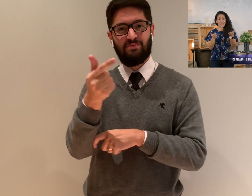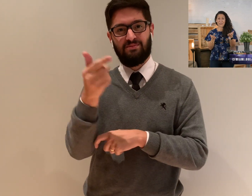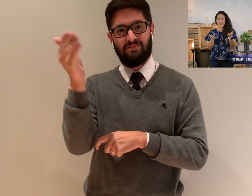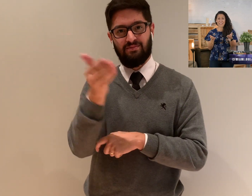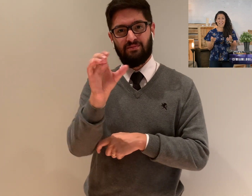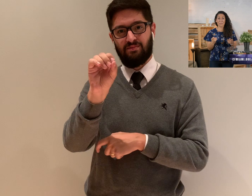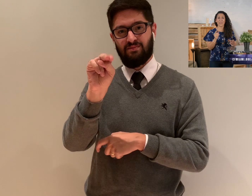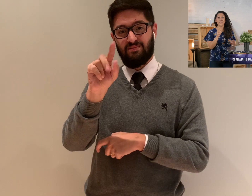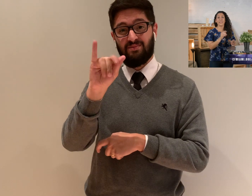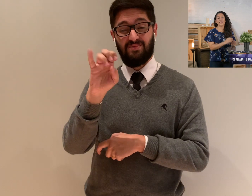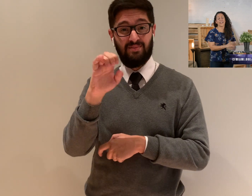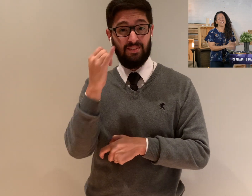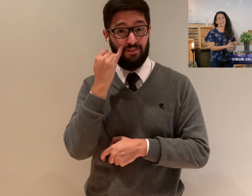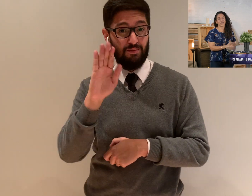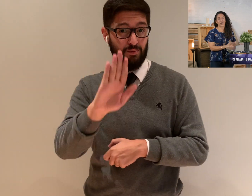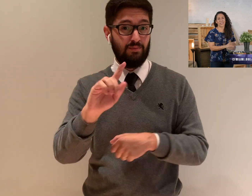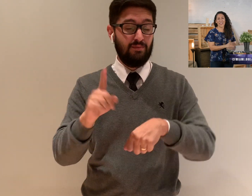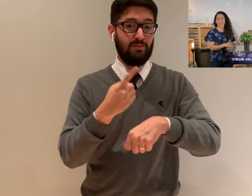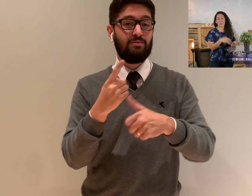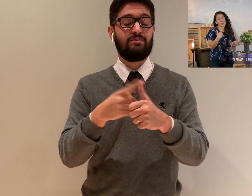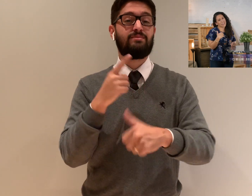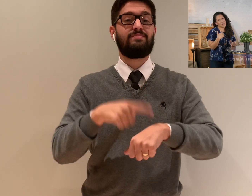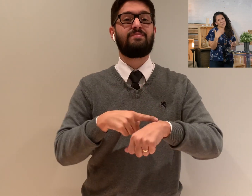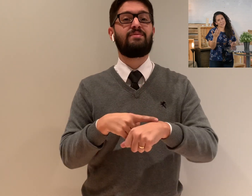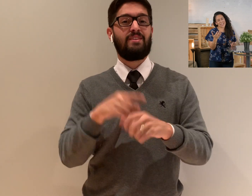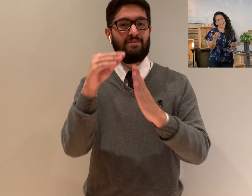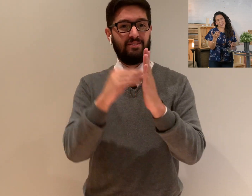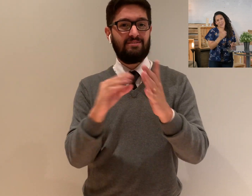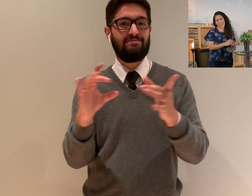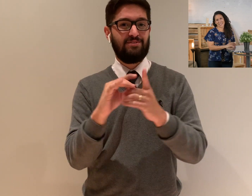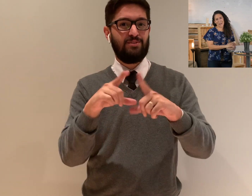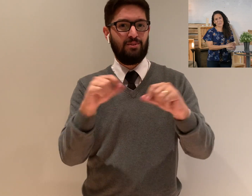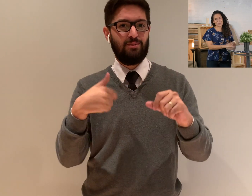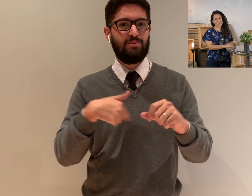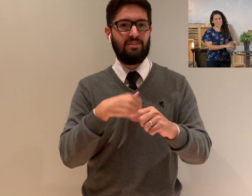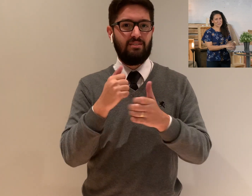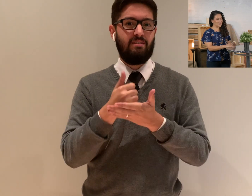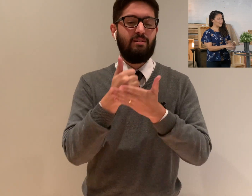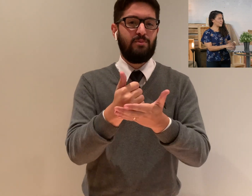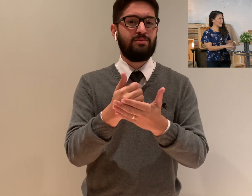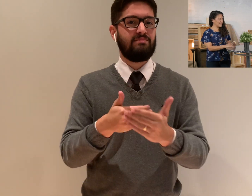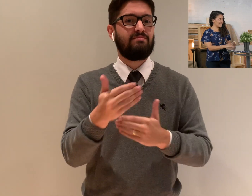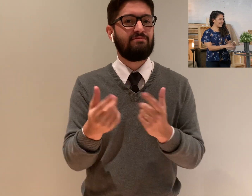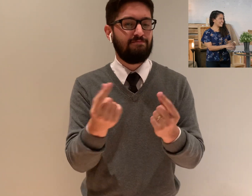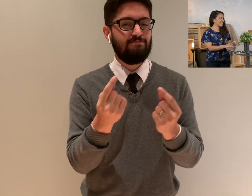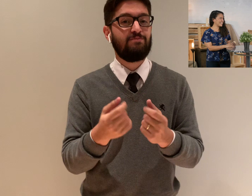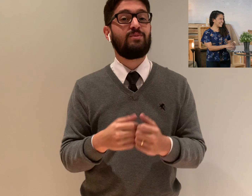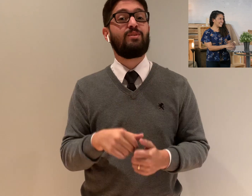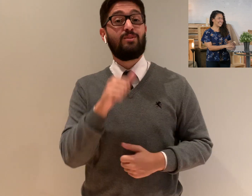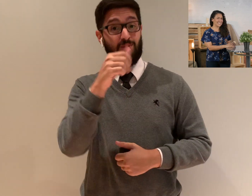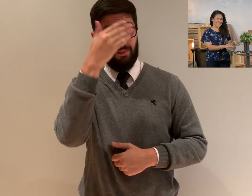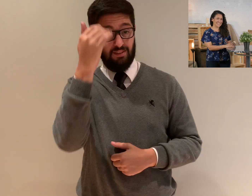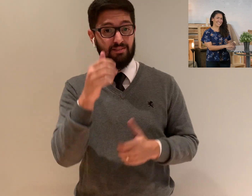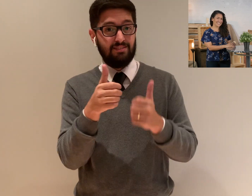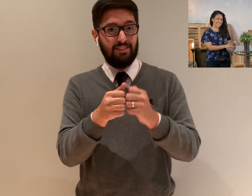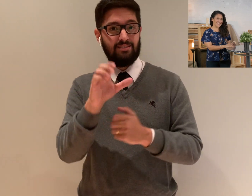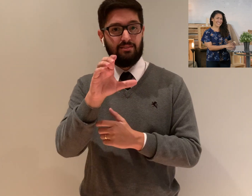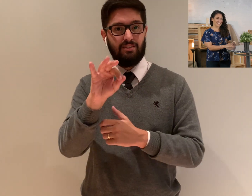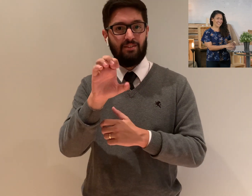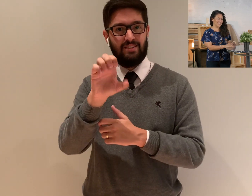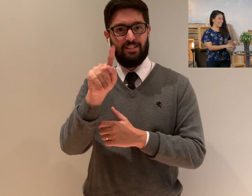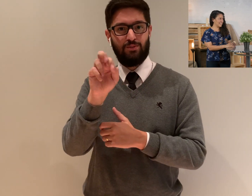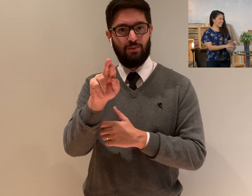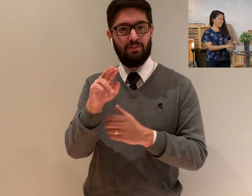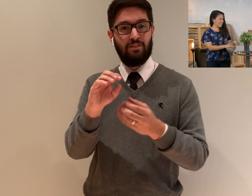cfmiami.org/online if it's your first time and fill out that connection card so we can help you take your next step. Also, don't forget to text CF Easter